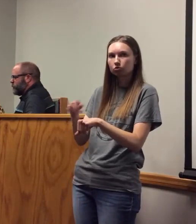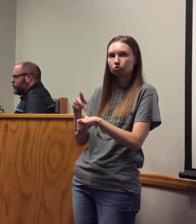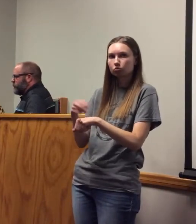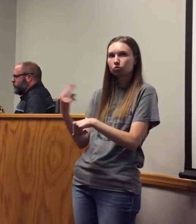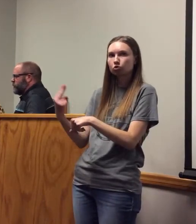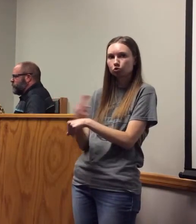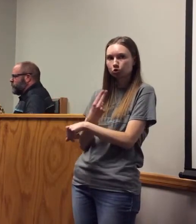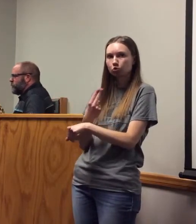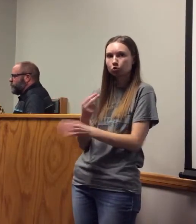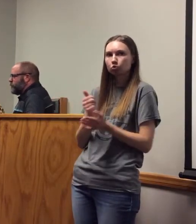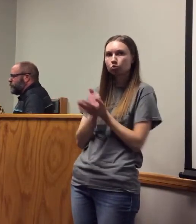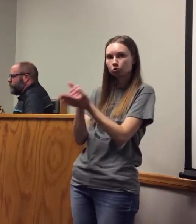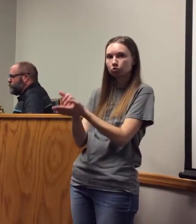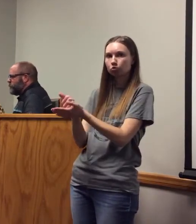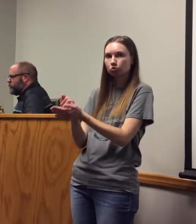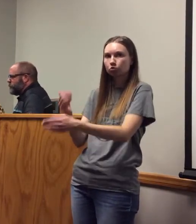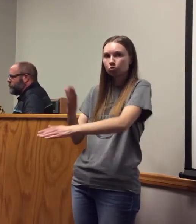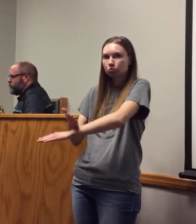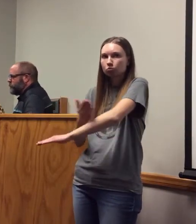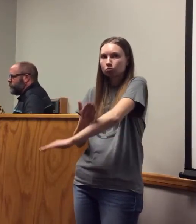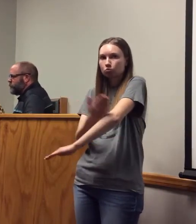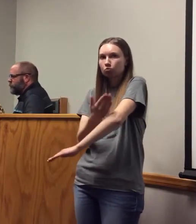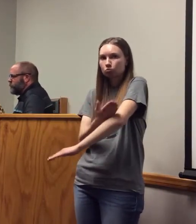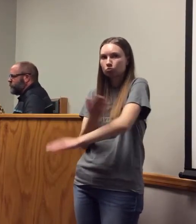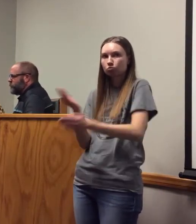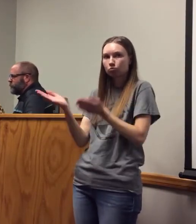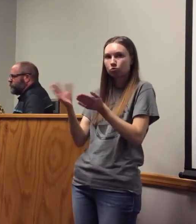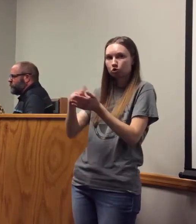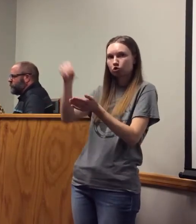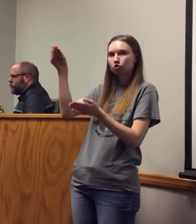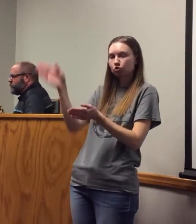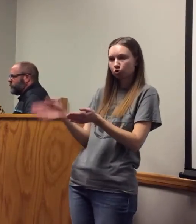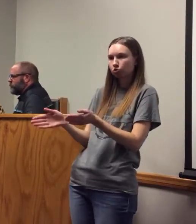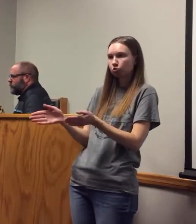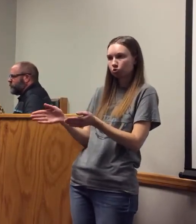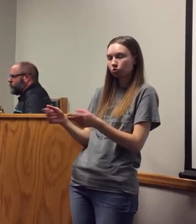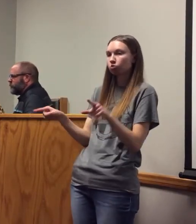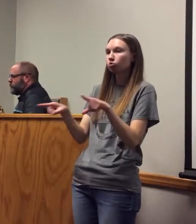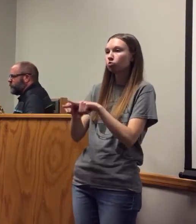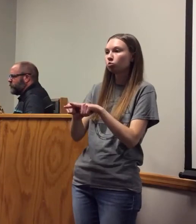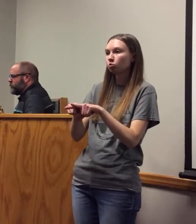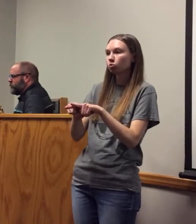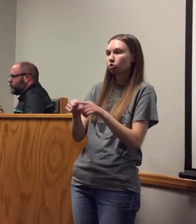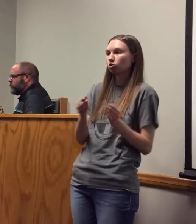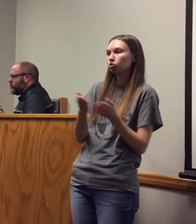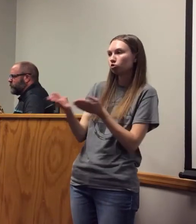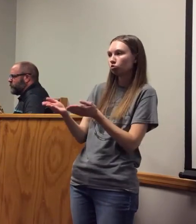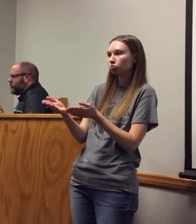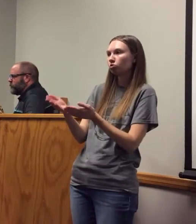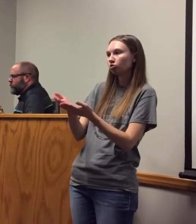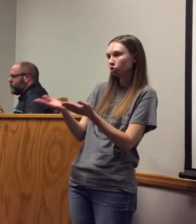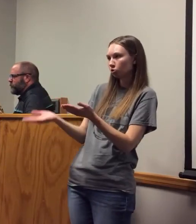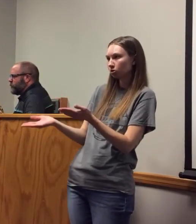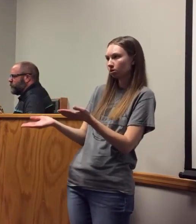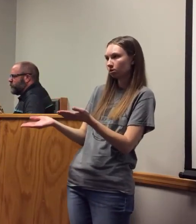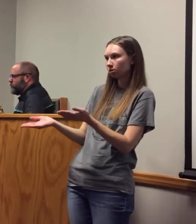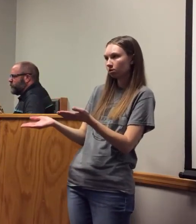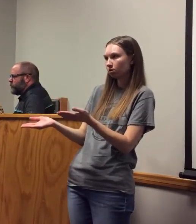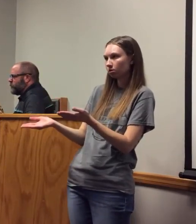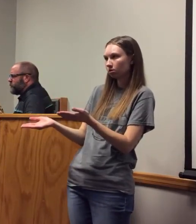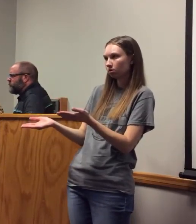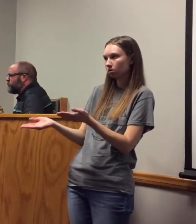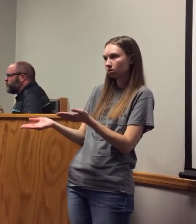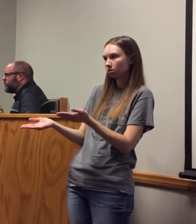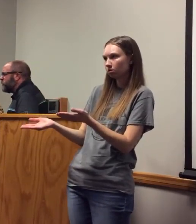the kiddos. We also provide free services. We network with the Tiny Pay. This is